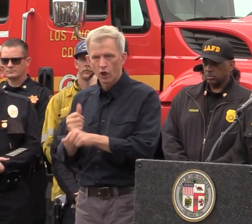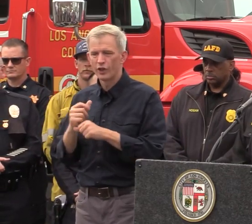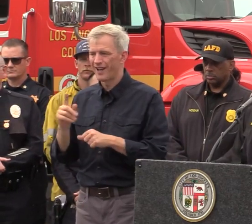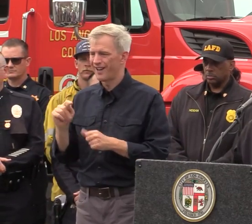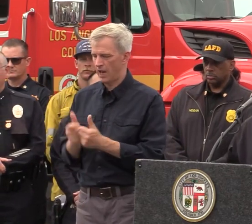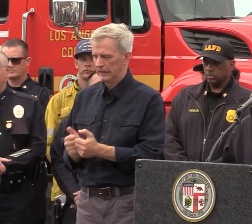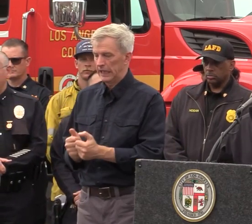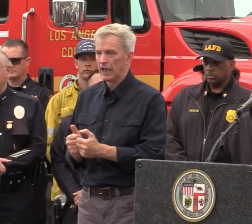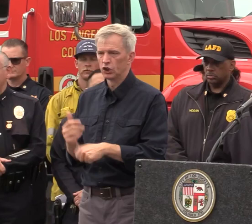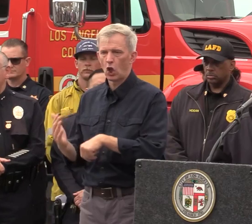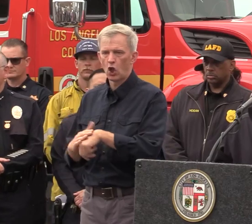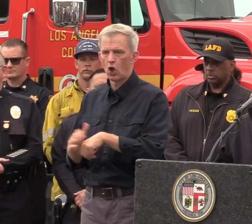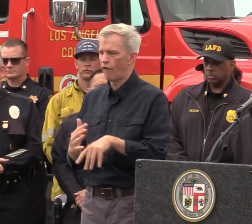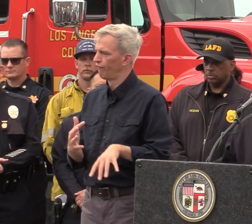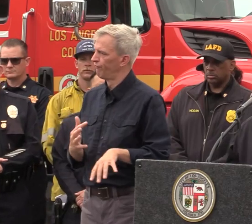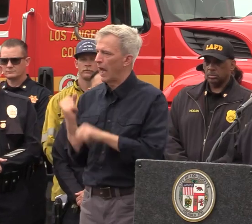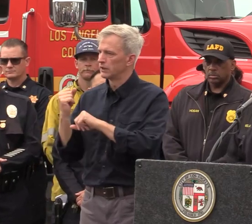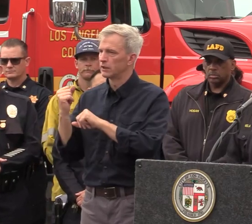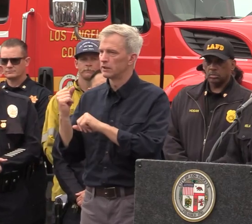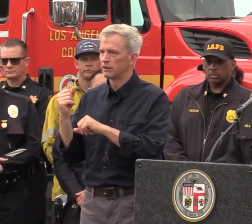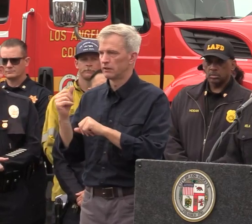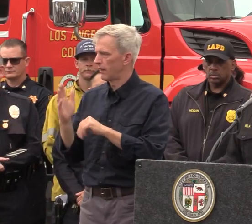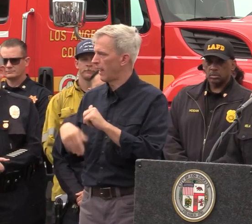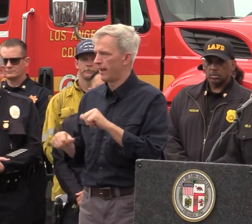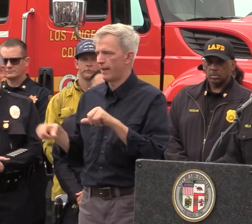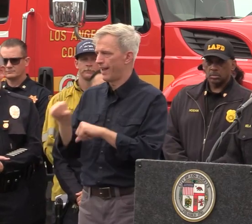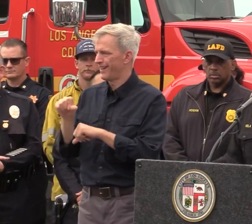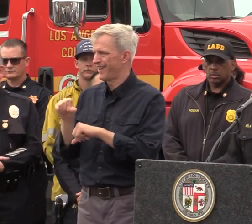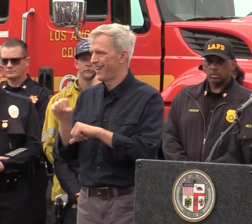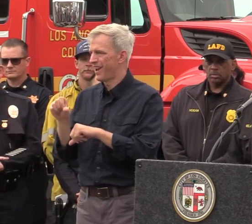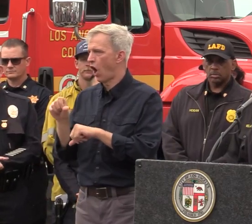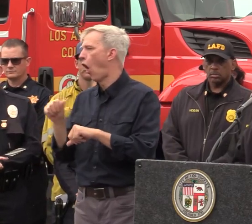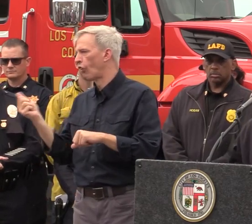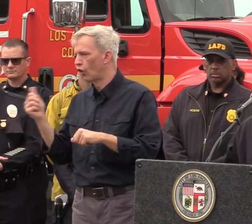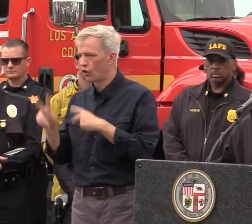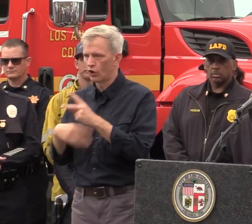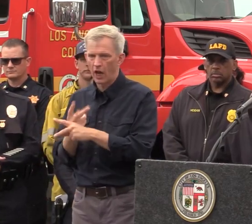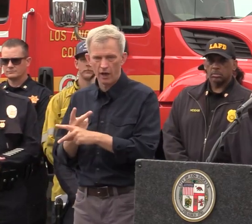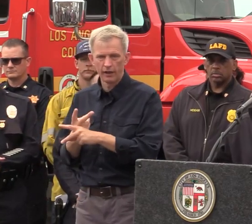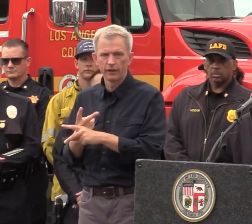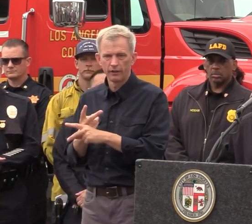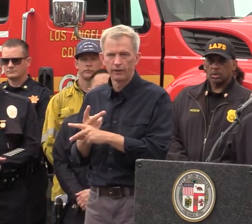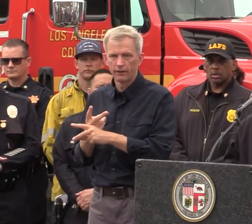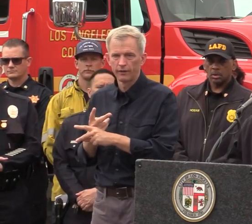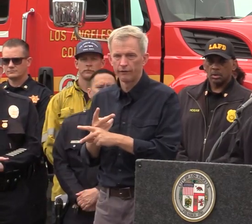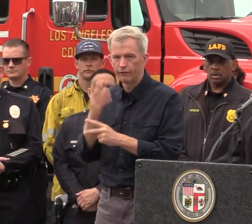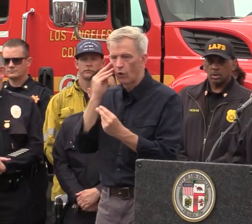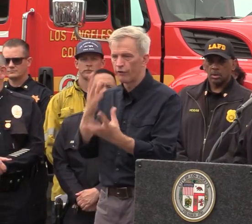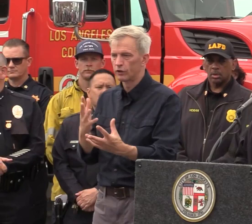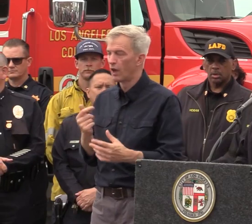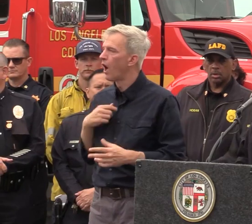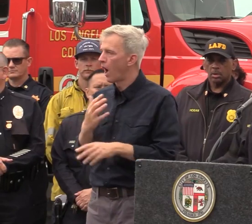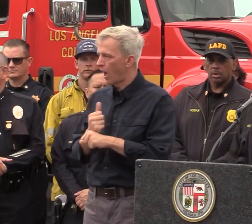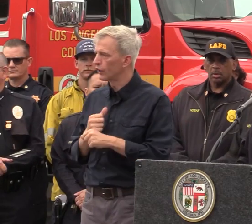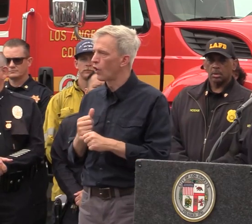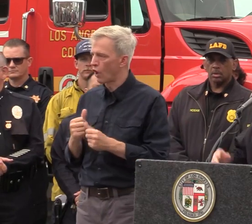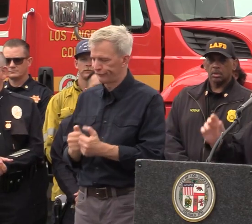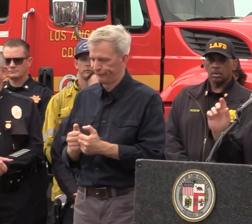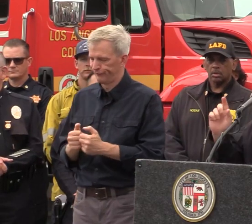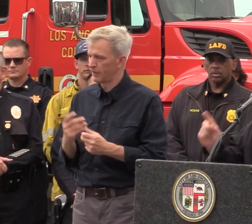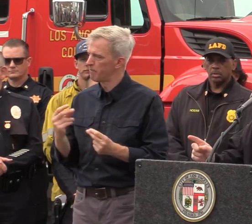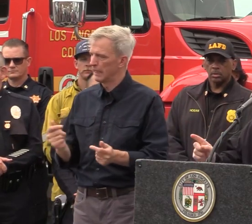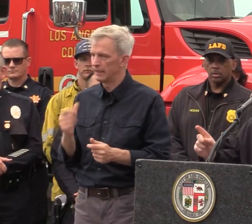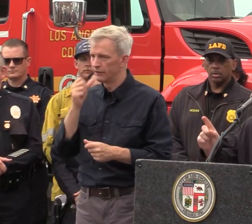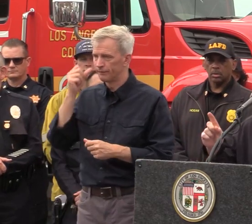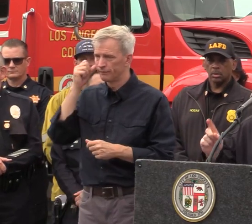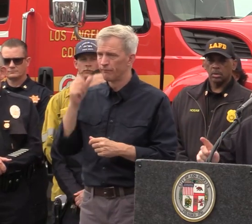other notification. I got a notification about the evacuation warning yesterday afternoon immediately.